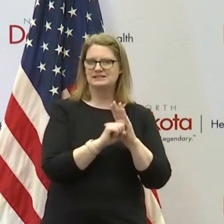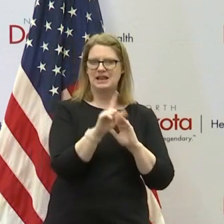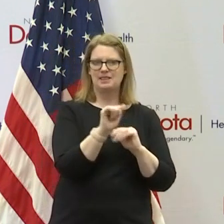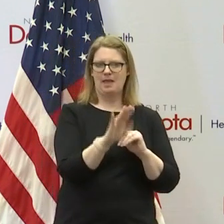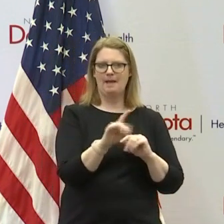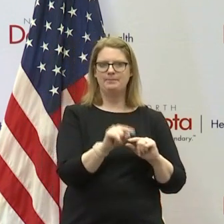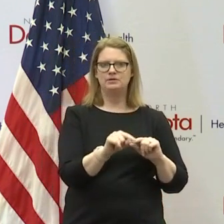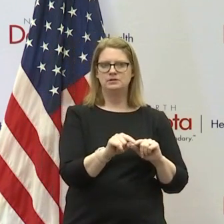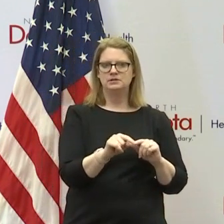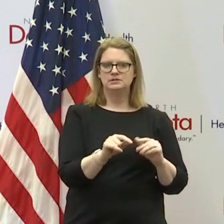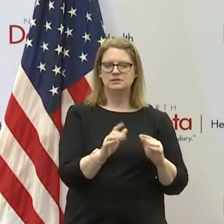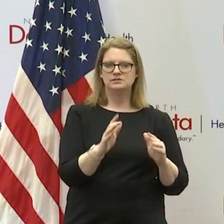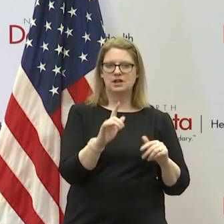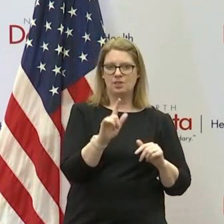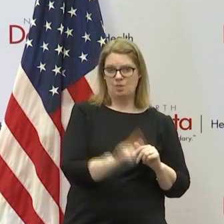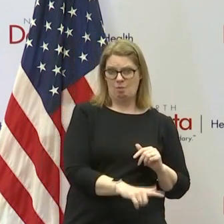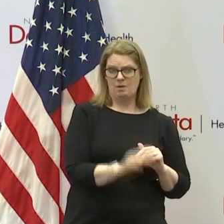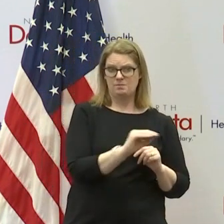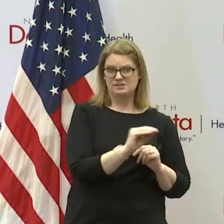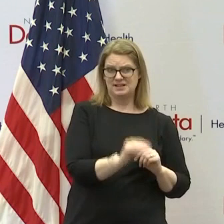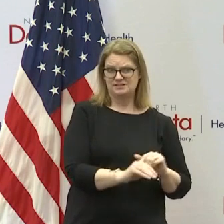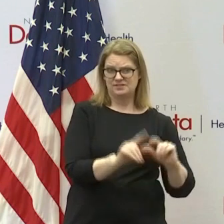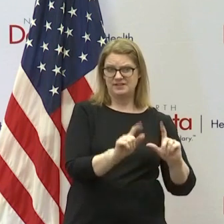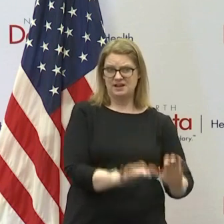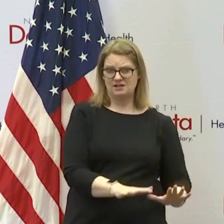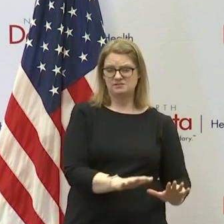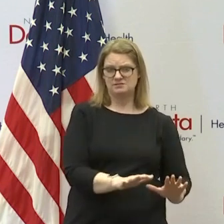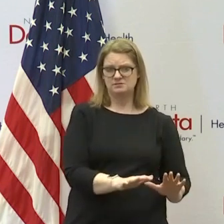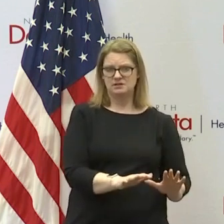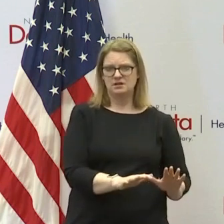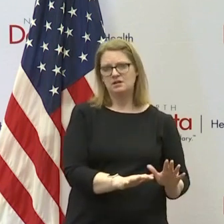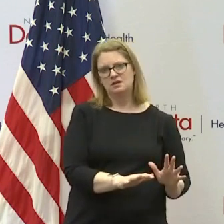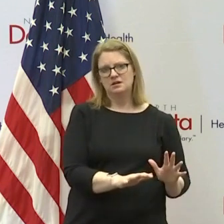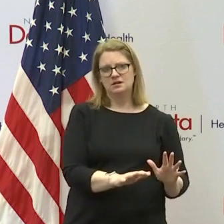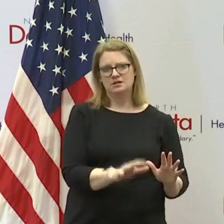doing the smaller percentage of the tests.